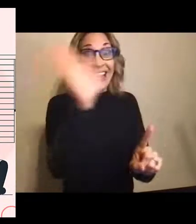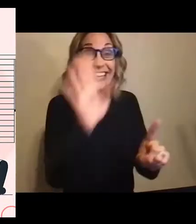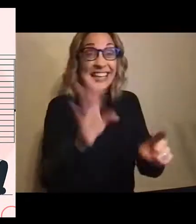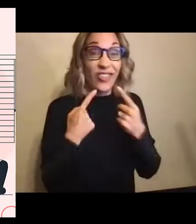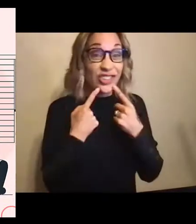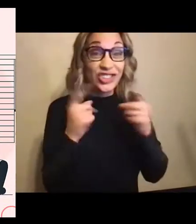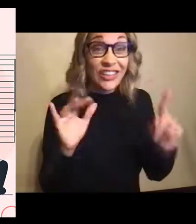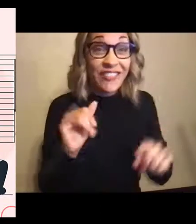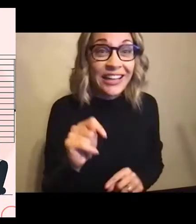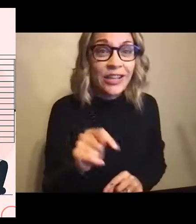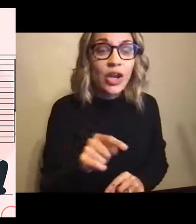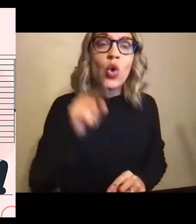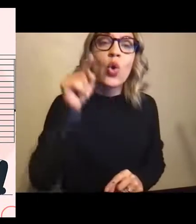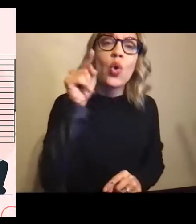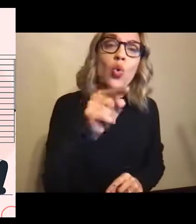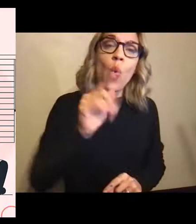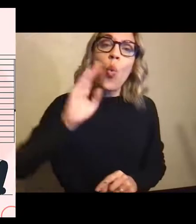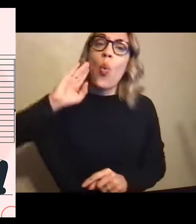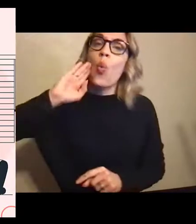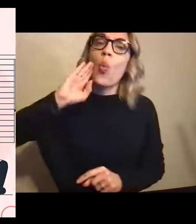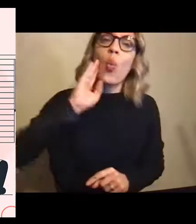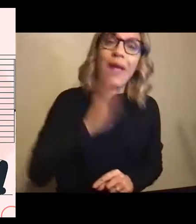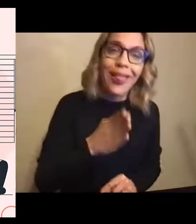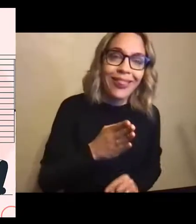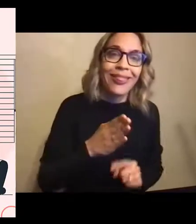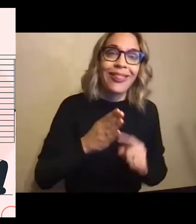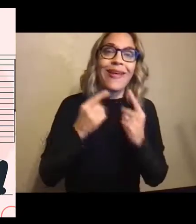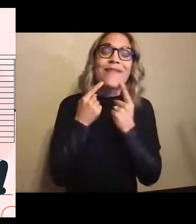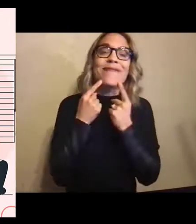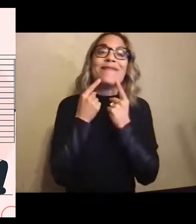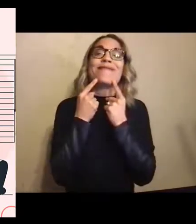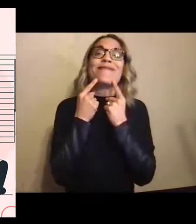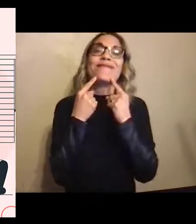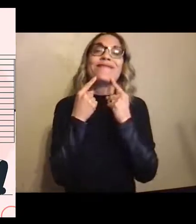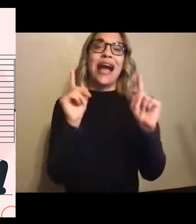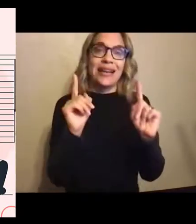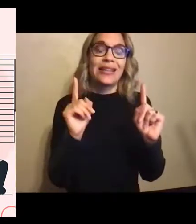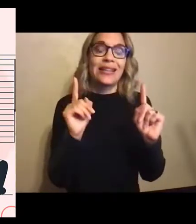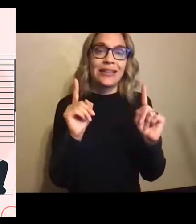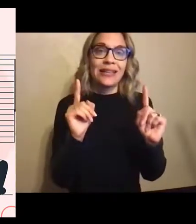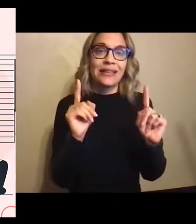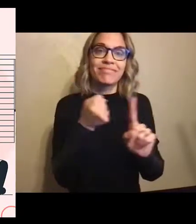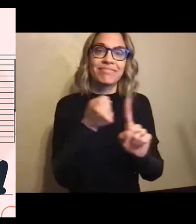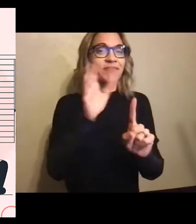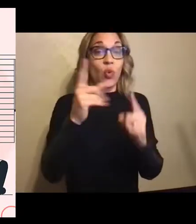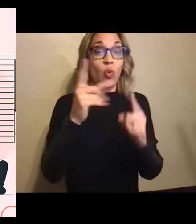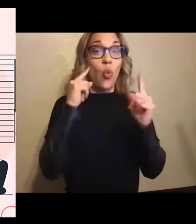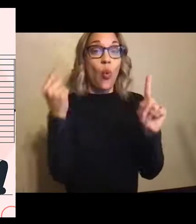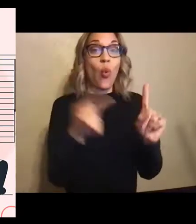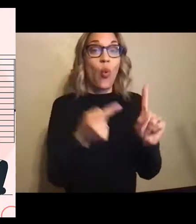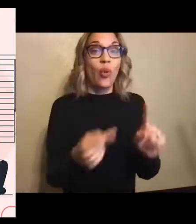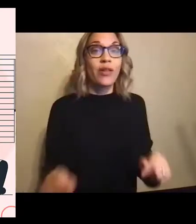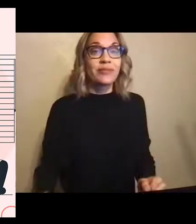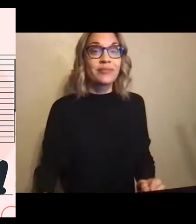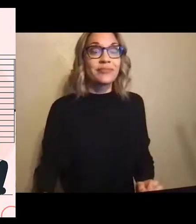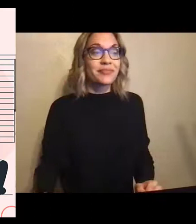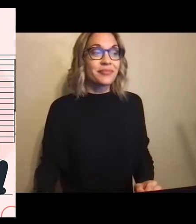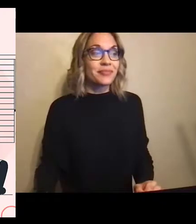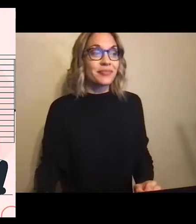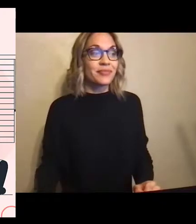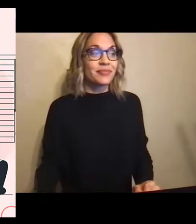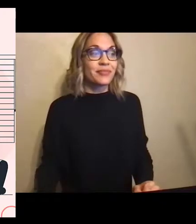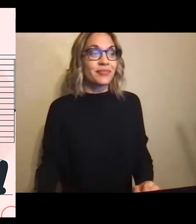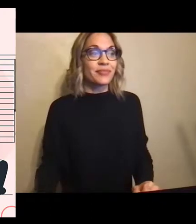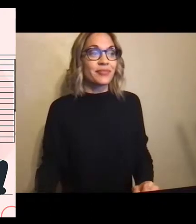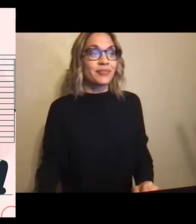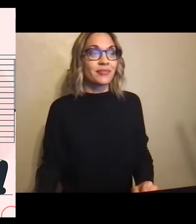if you don't procrastinate, you will reach your goals more quickly and effectively. So you will be able to